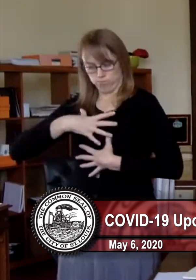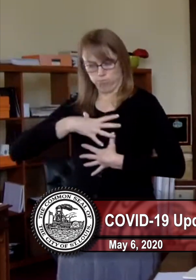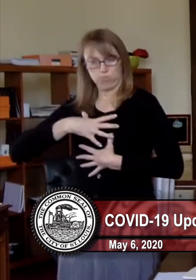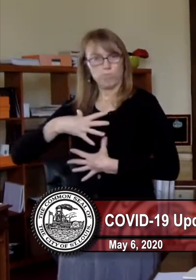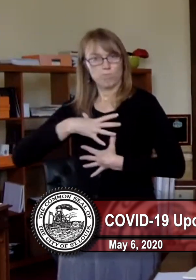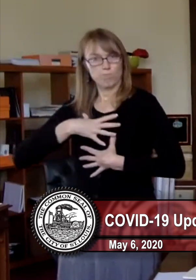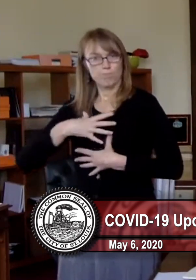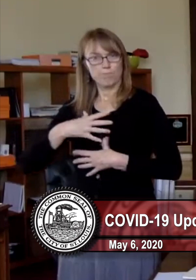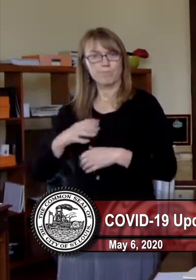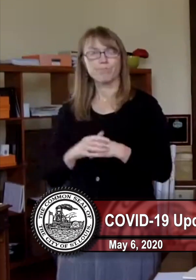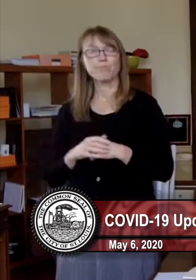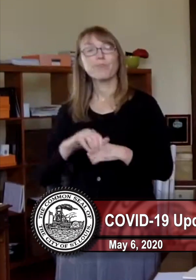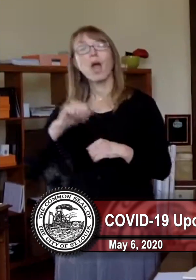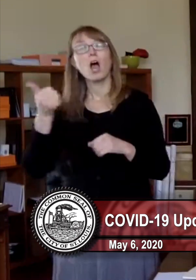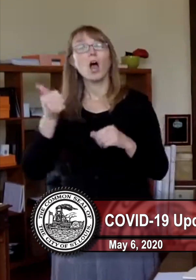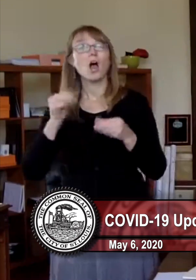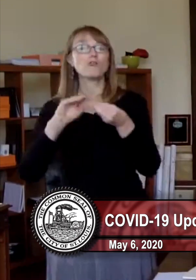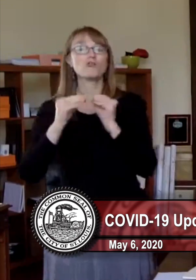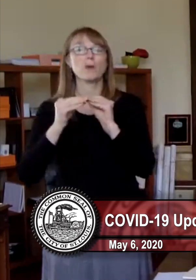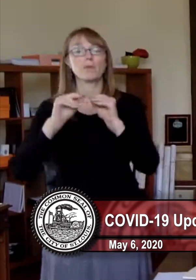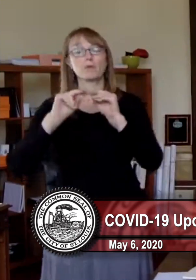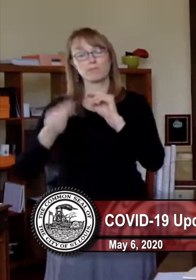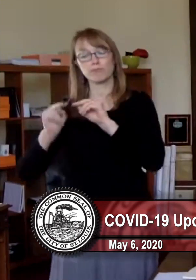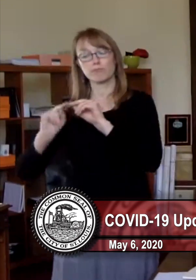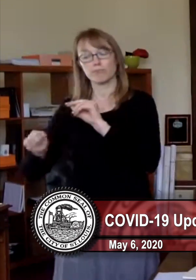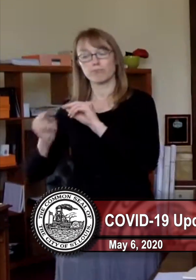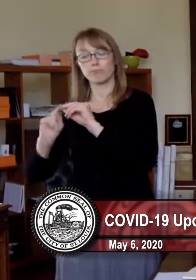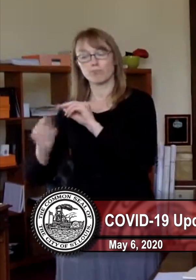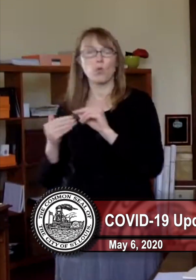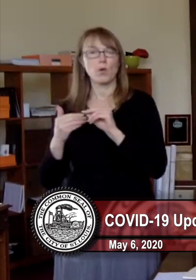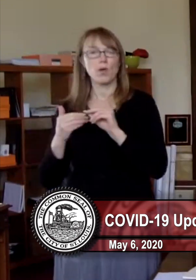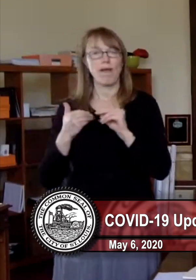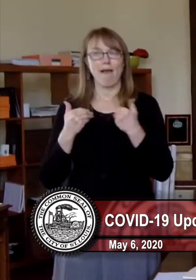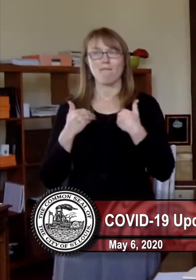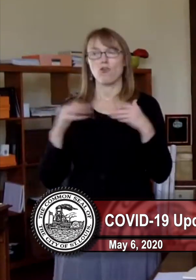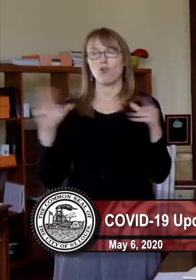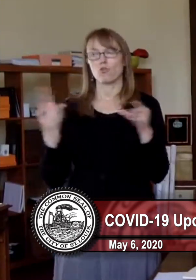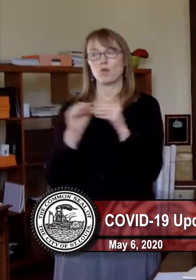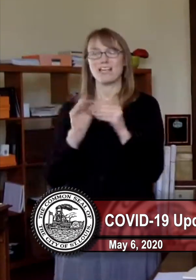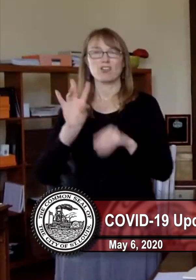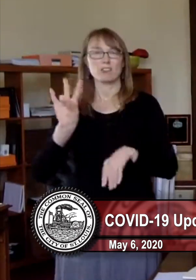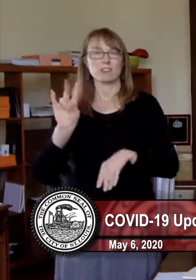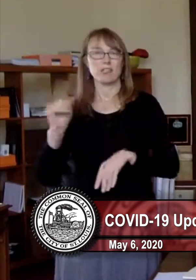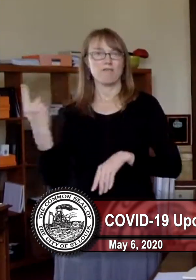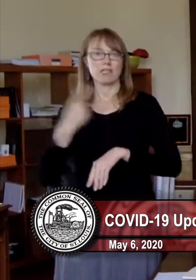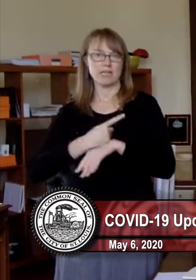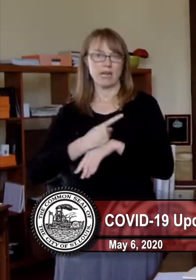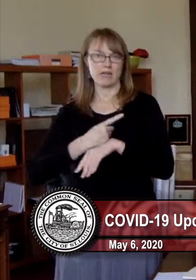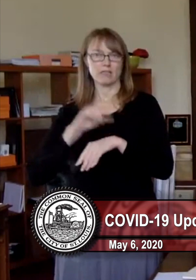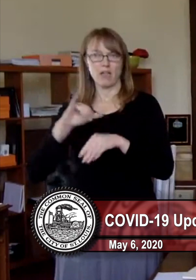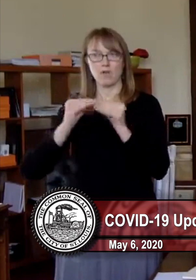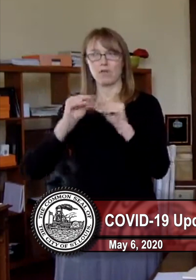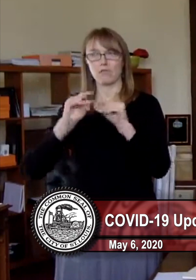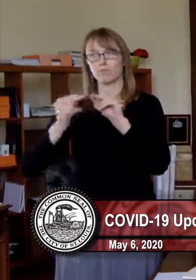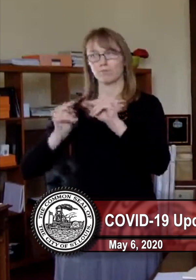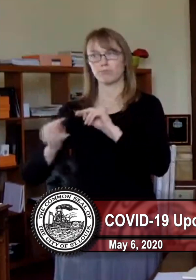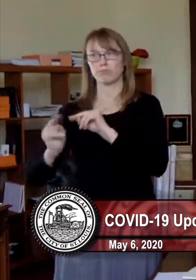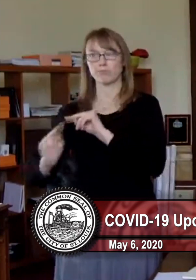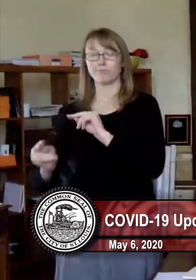trending down. There is a 7 rolling average of cases trending down. As we more tests probably will not